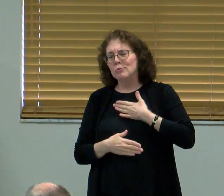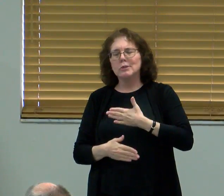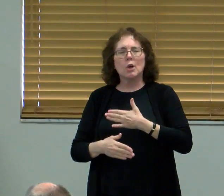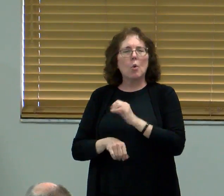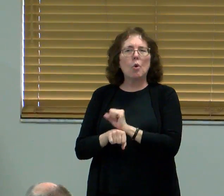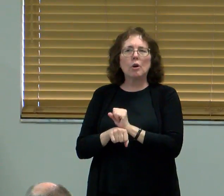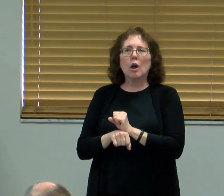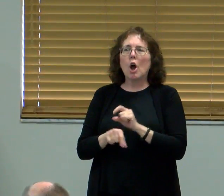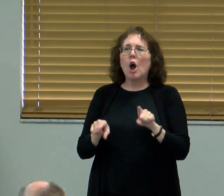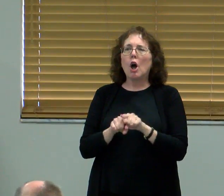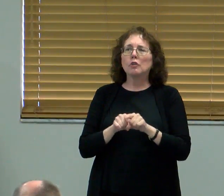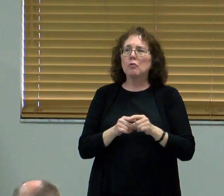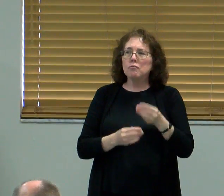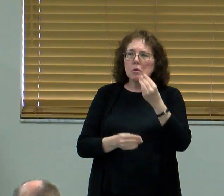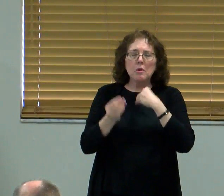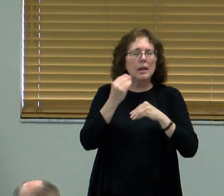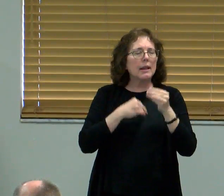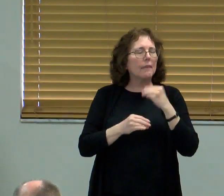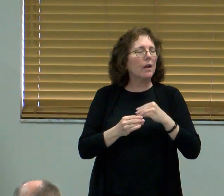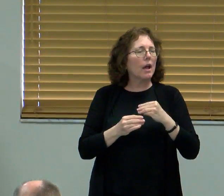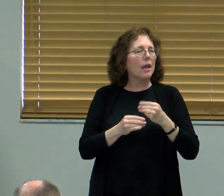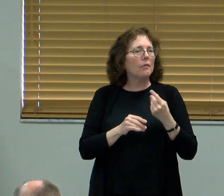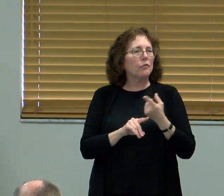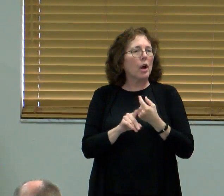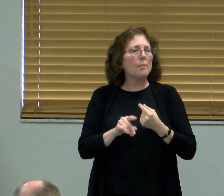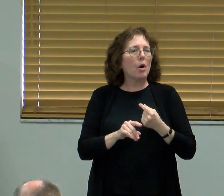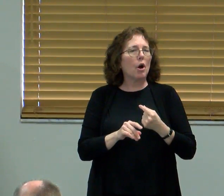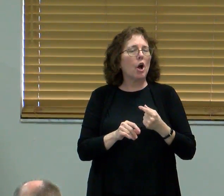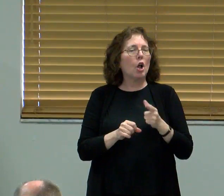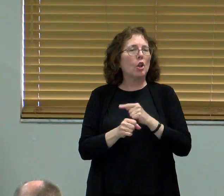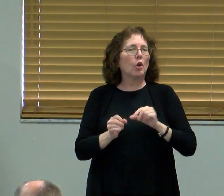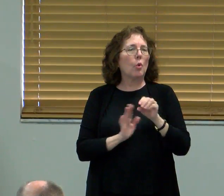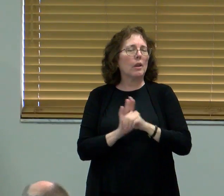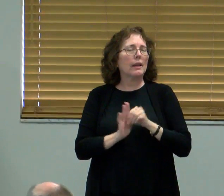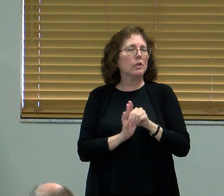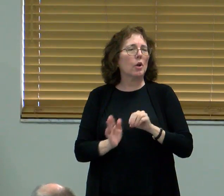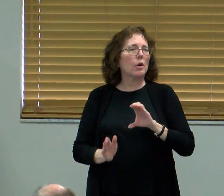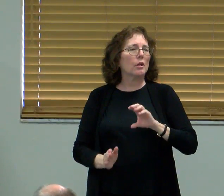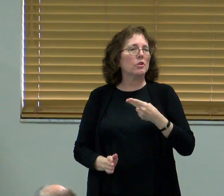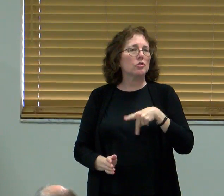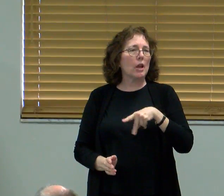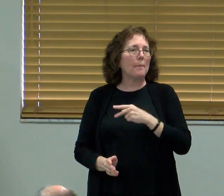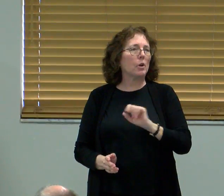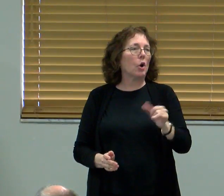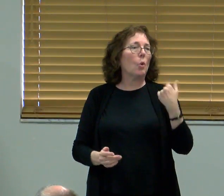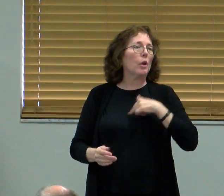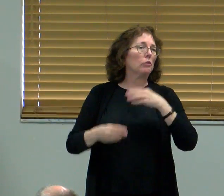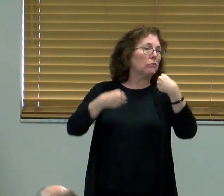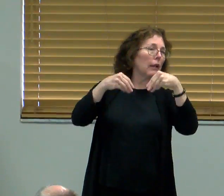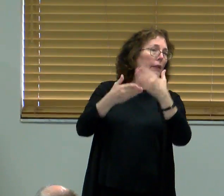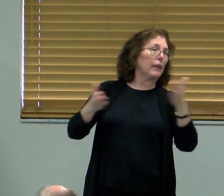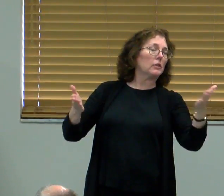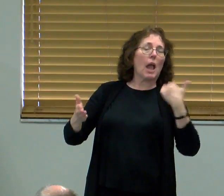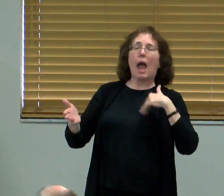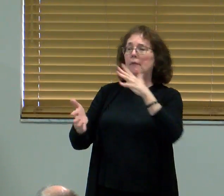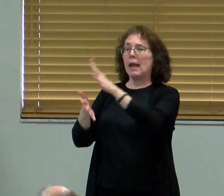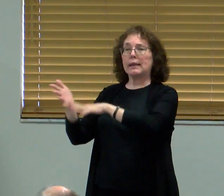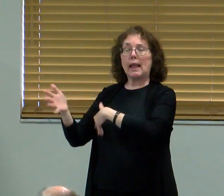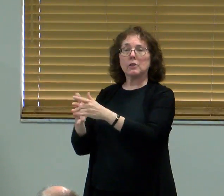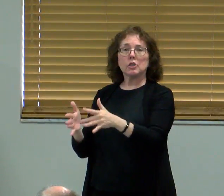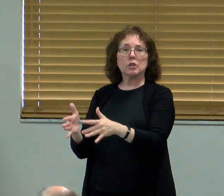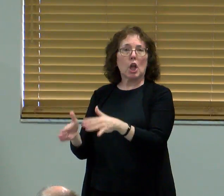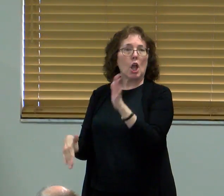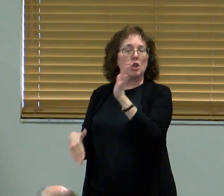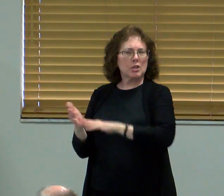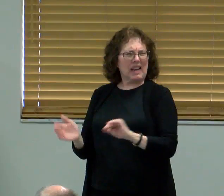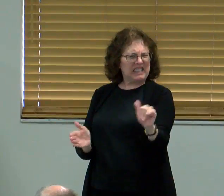eat, compliments of our Central Florida chapter. We also have retail in the back. Martha wanted me to say that we have calendars for a